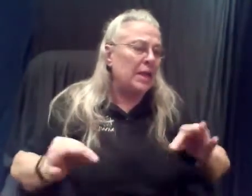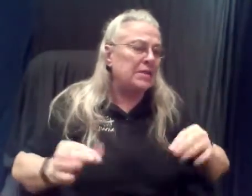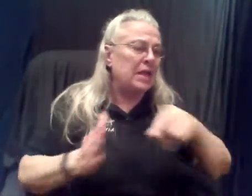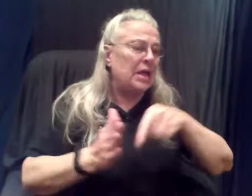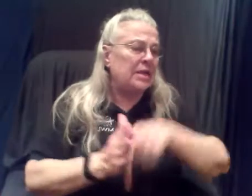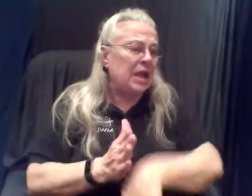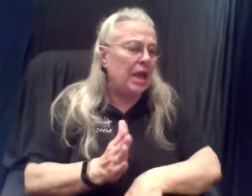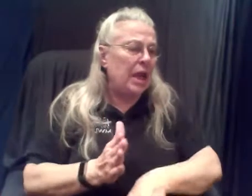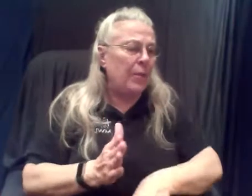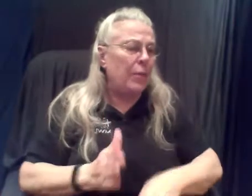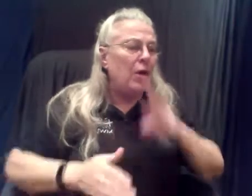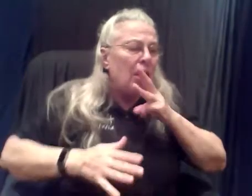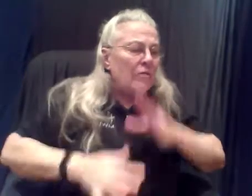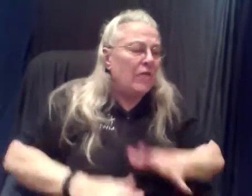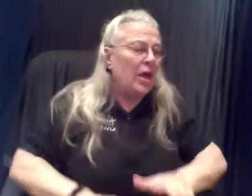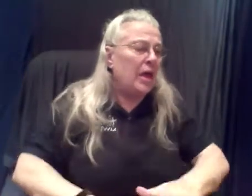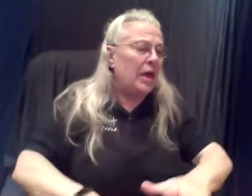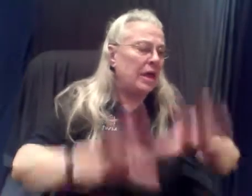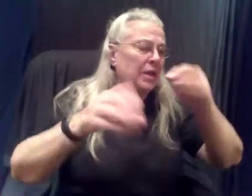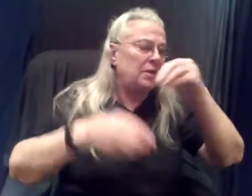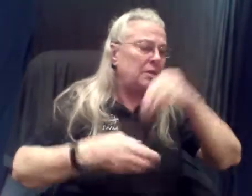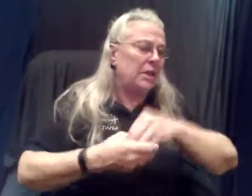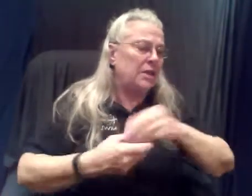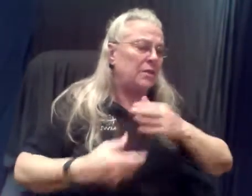a deeper flooding in